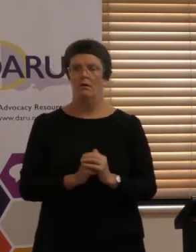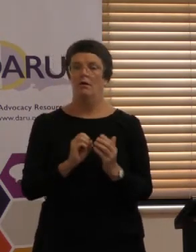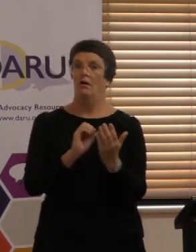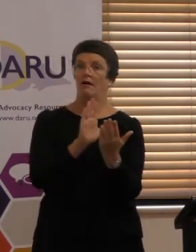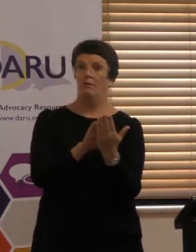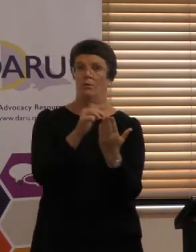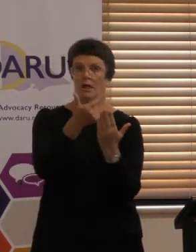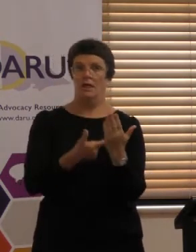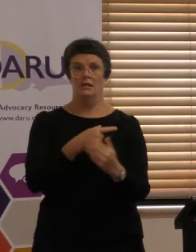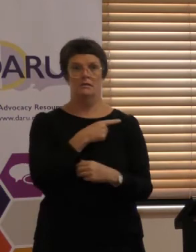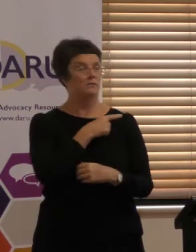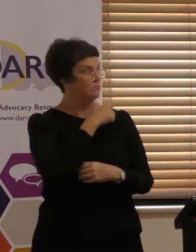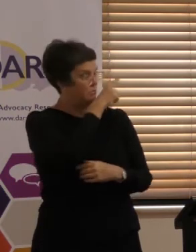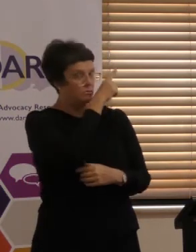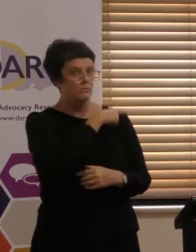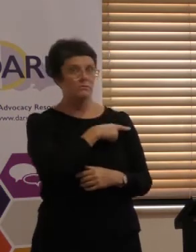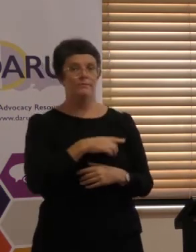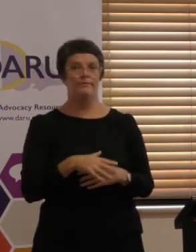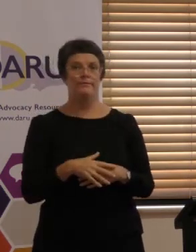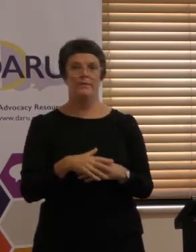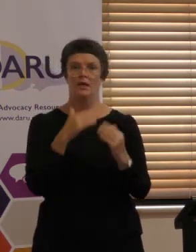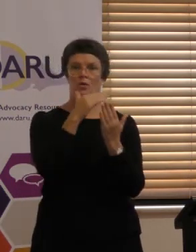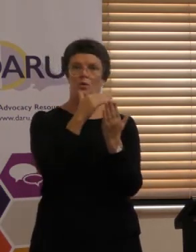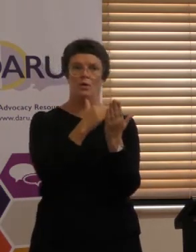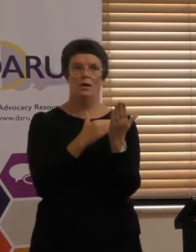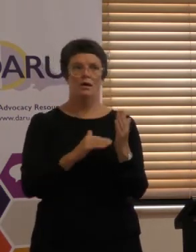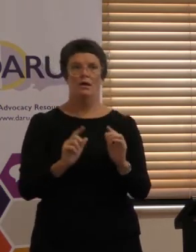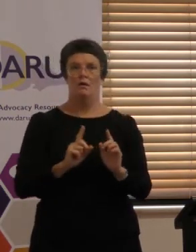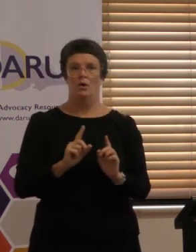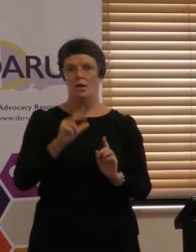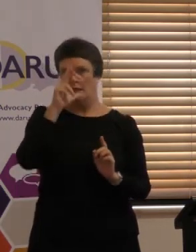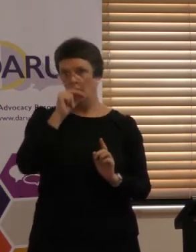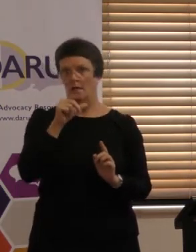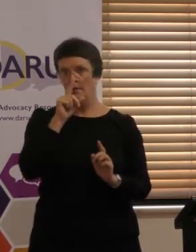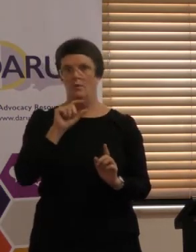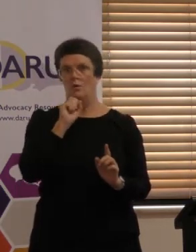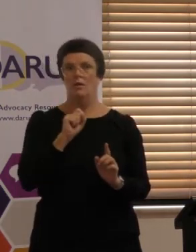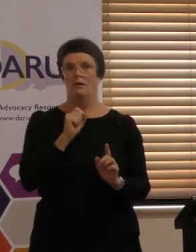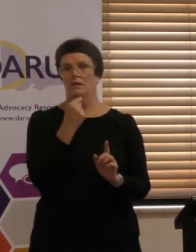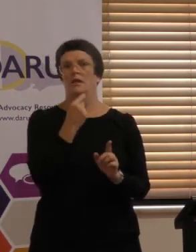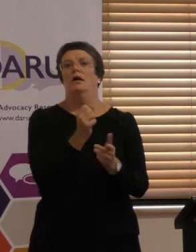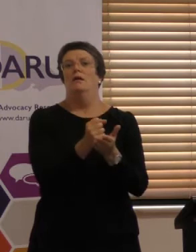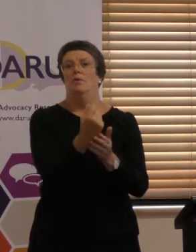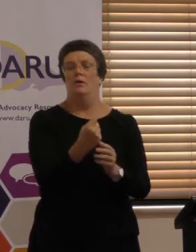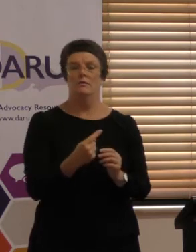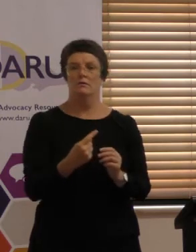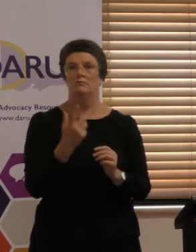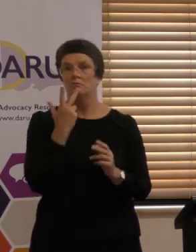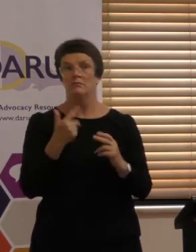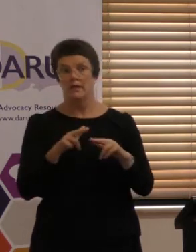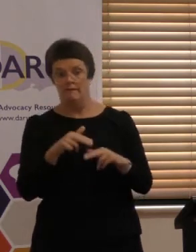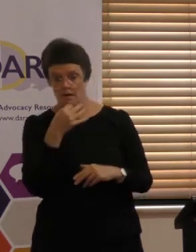of in order of what young people will identify first. So when you ask young